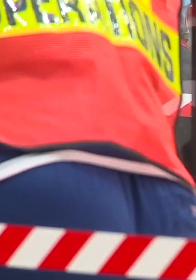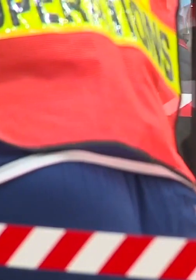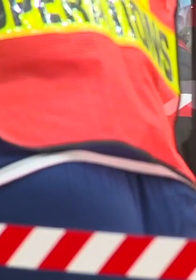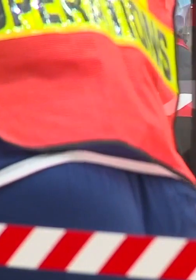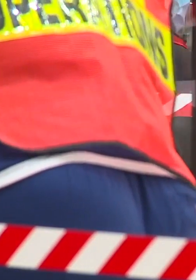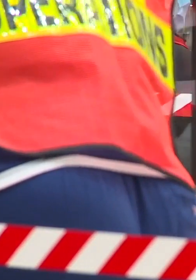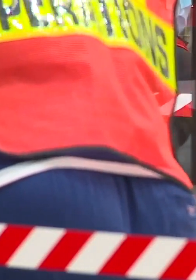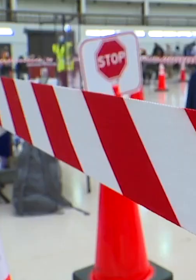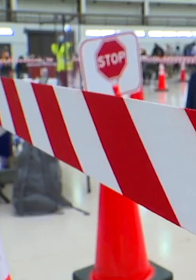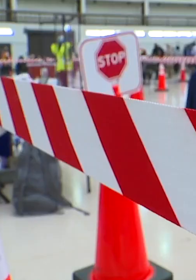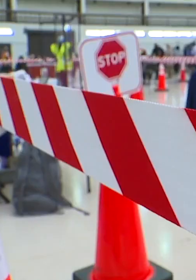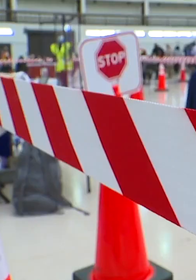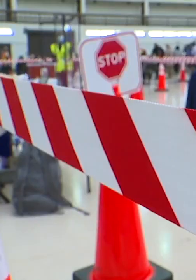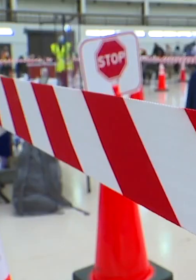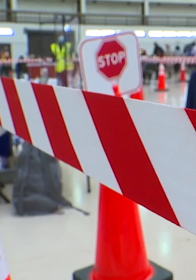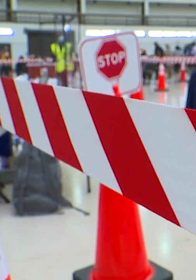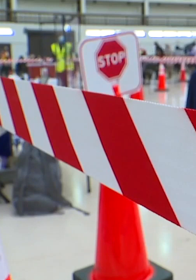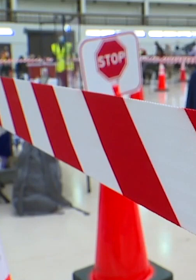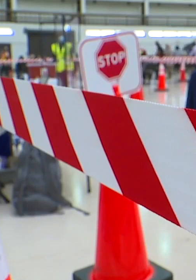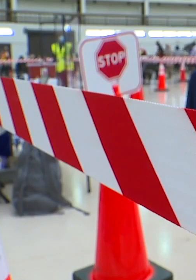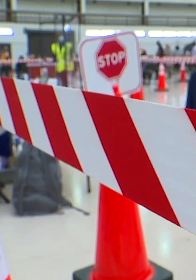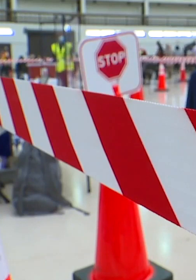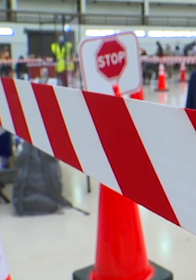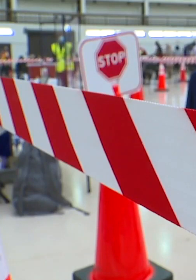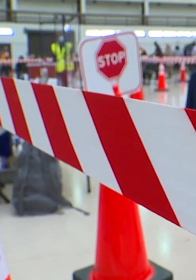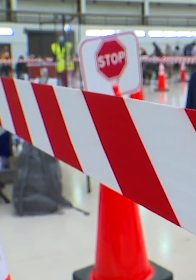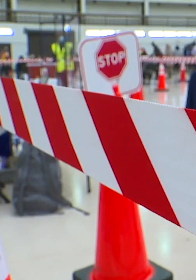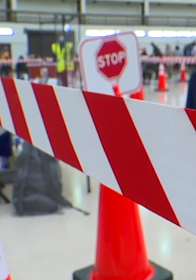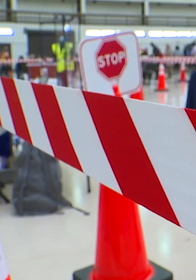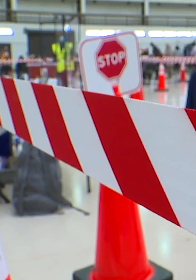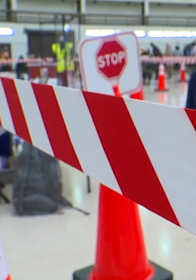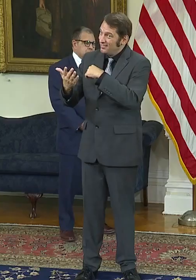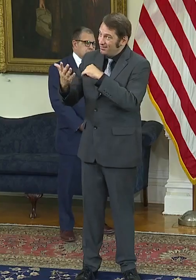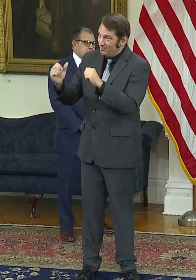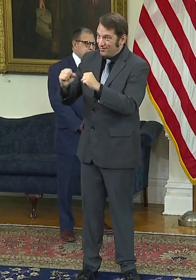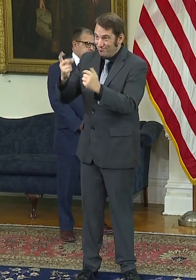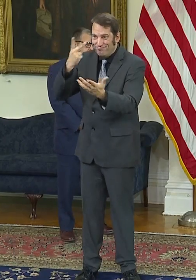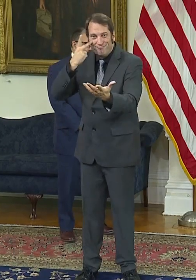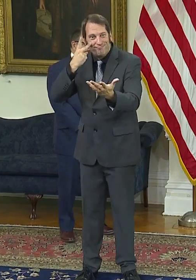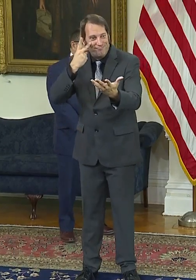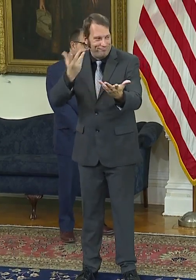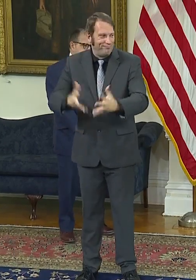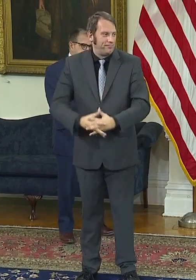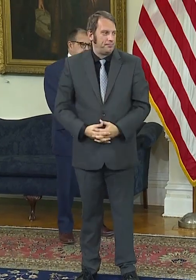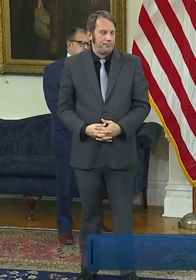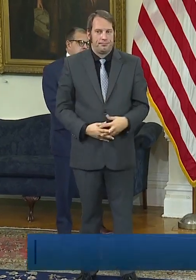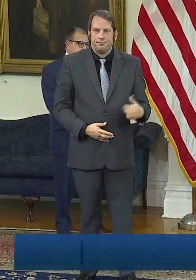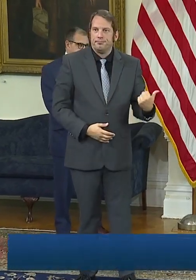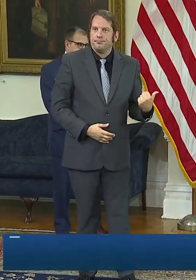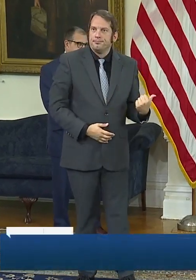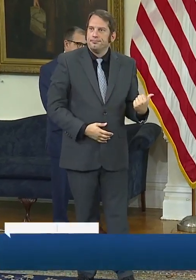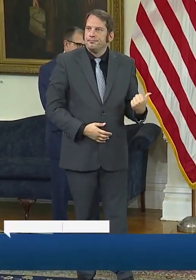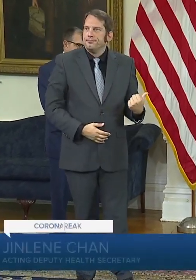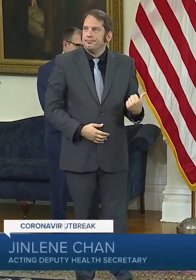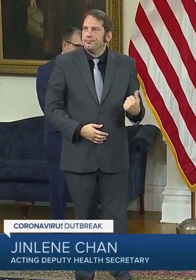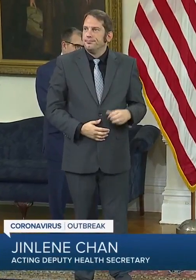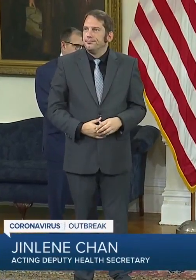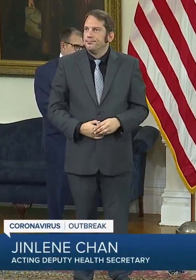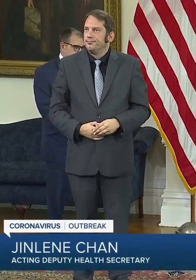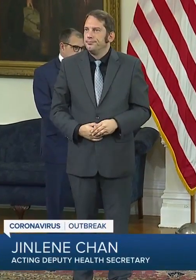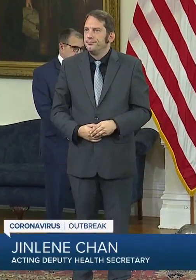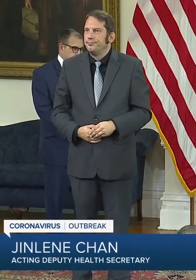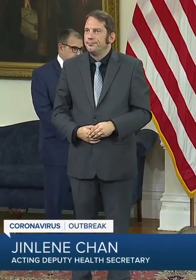now is prepared for whatever may lie ahead later this year. All of the infrastructure that we've built up with pharmacies,